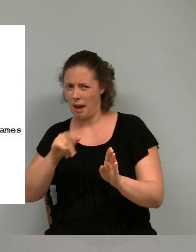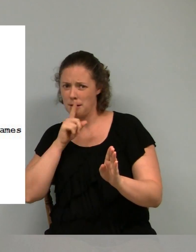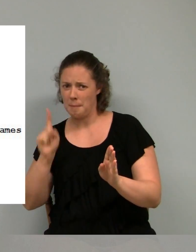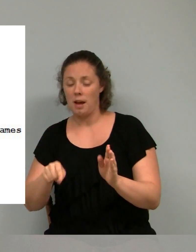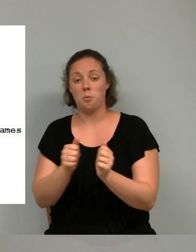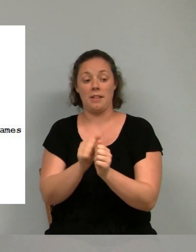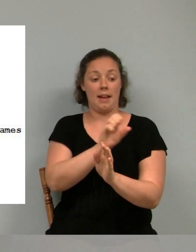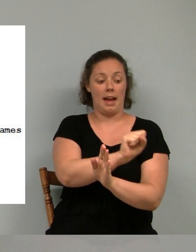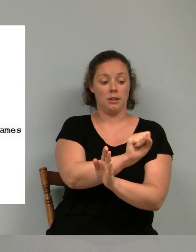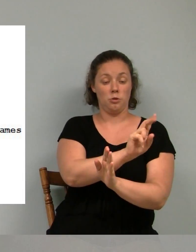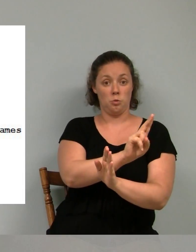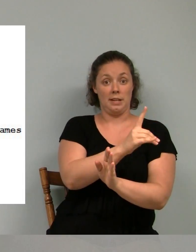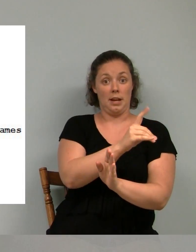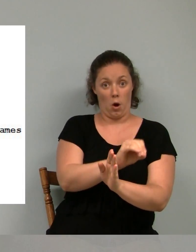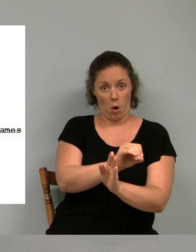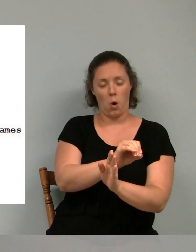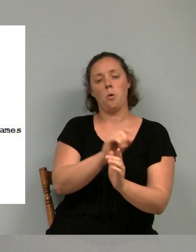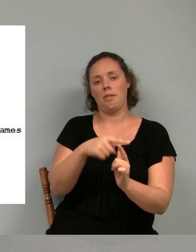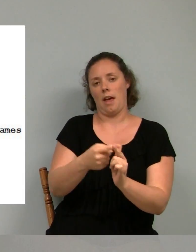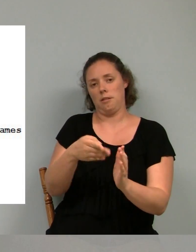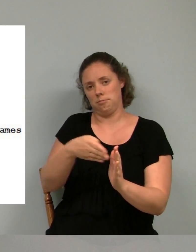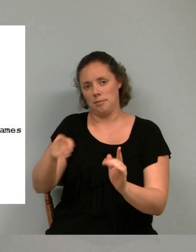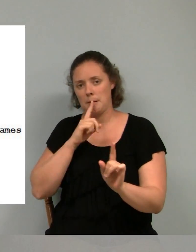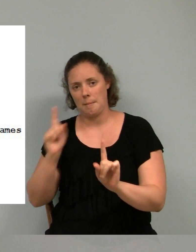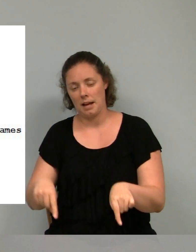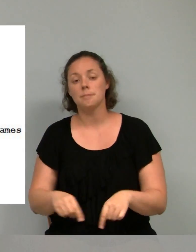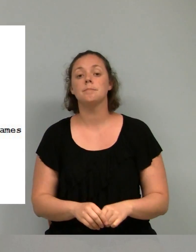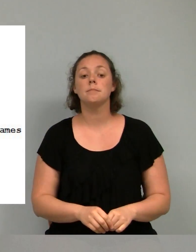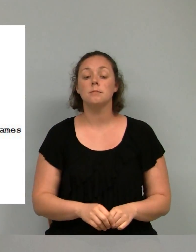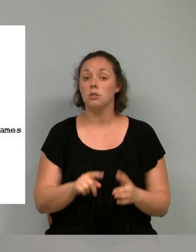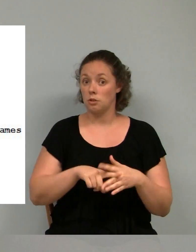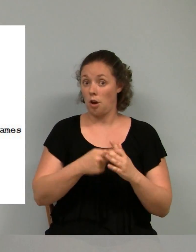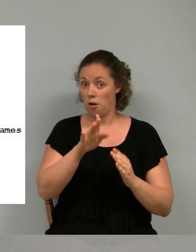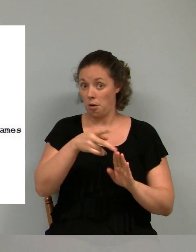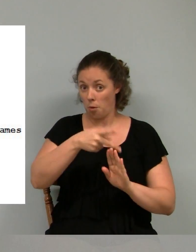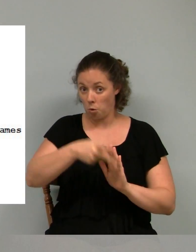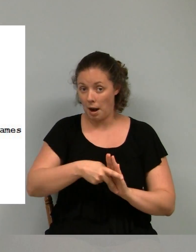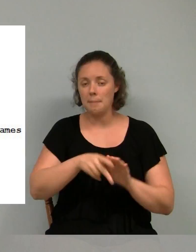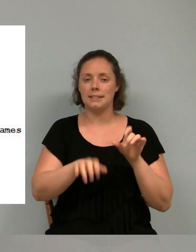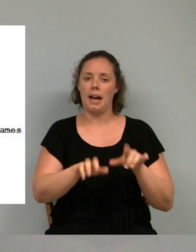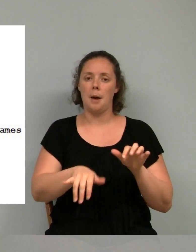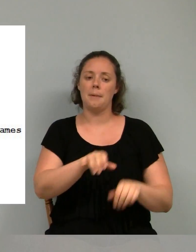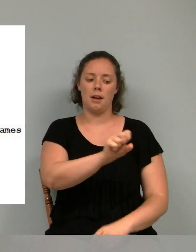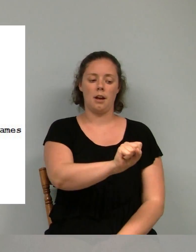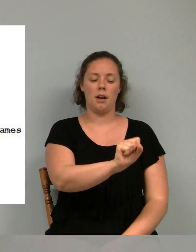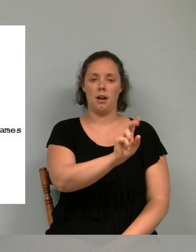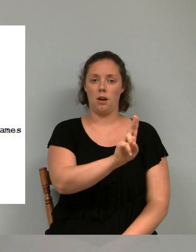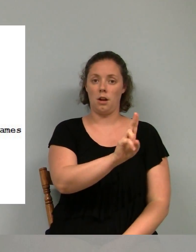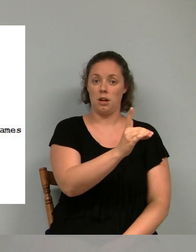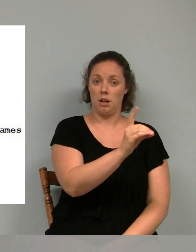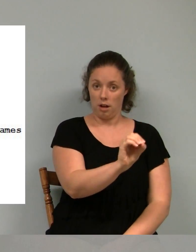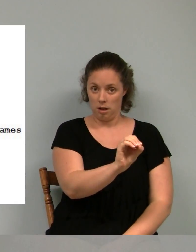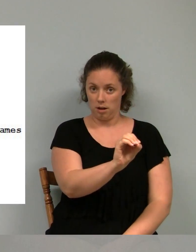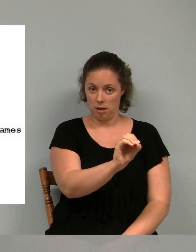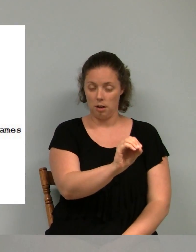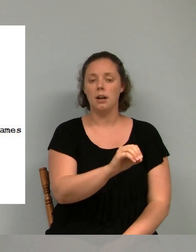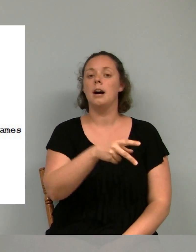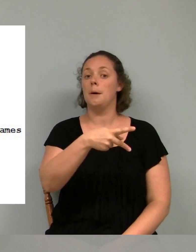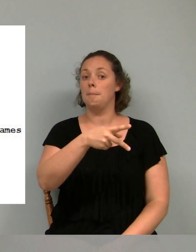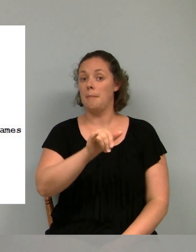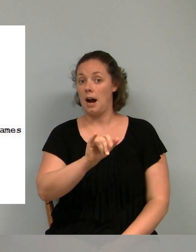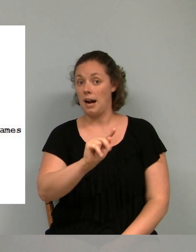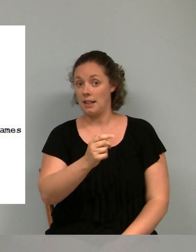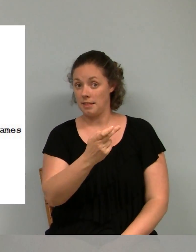sudo. To execute your program, type sudo